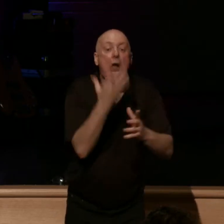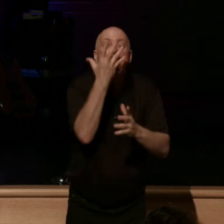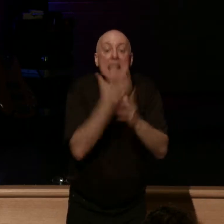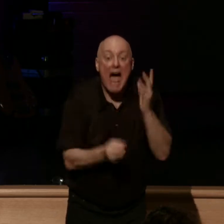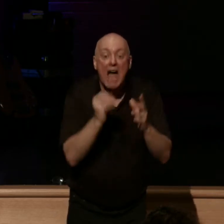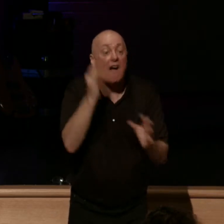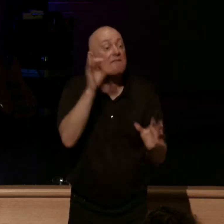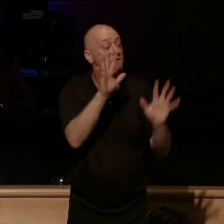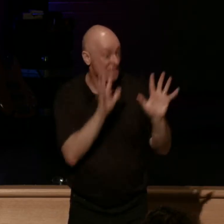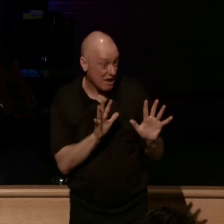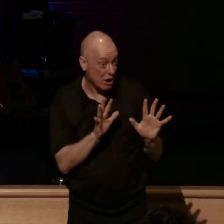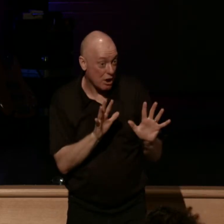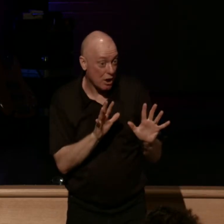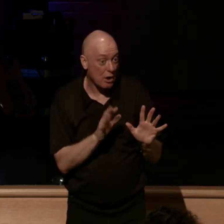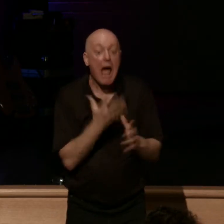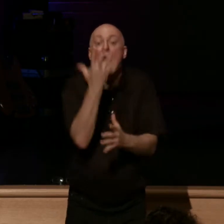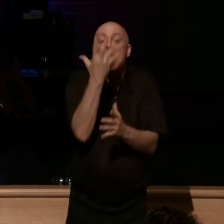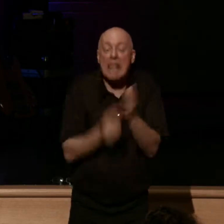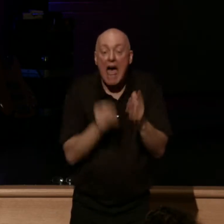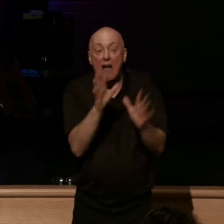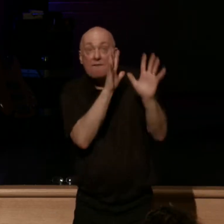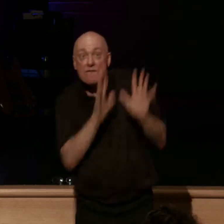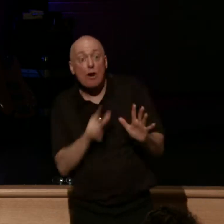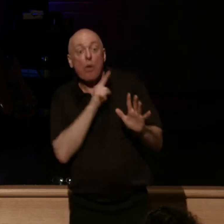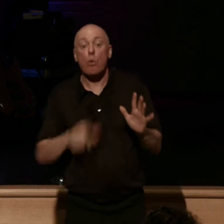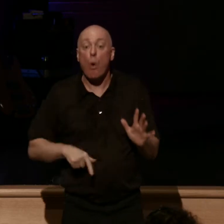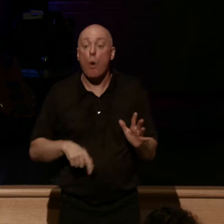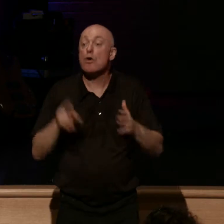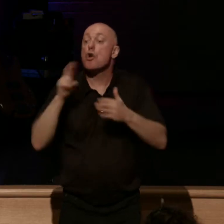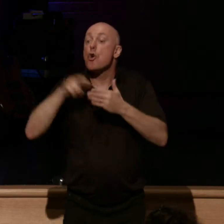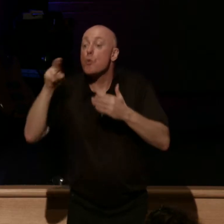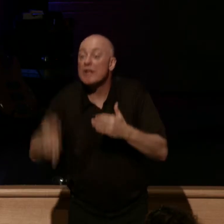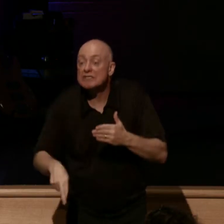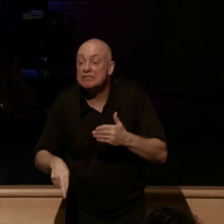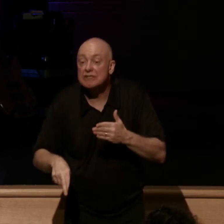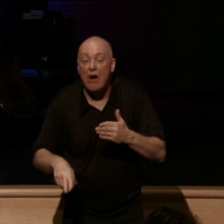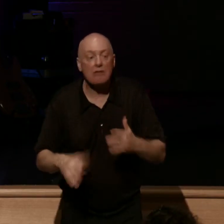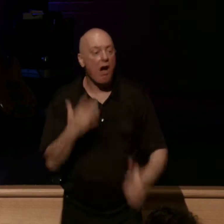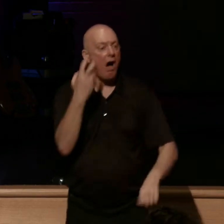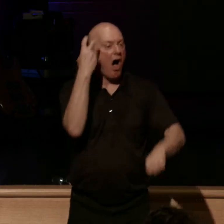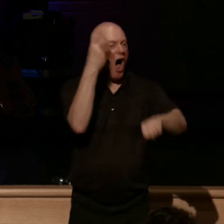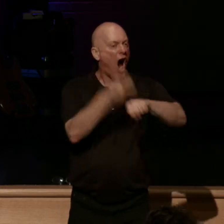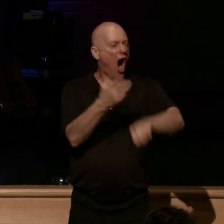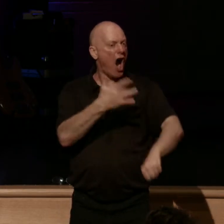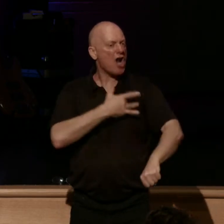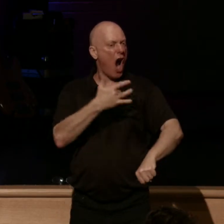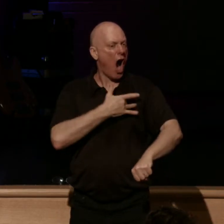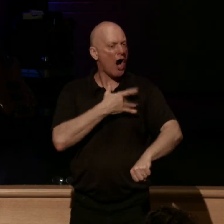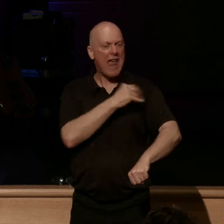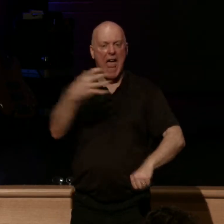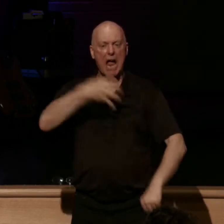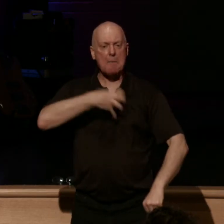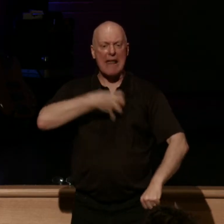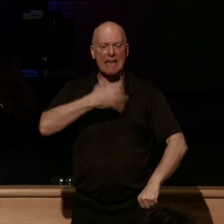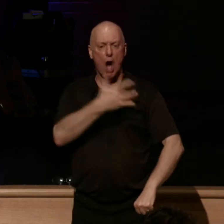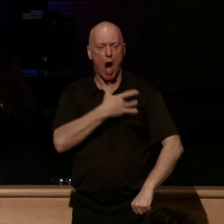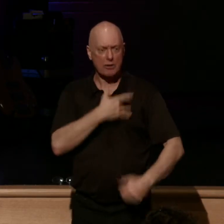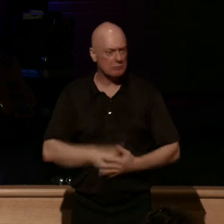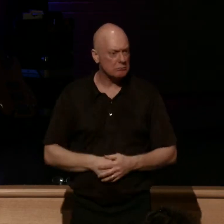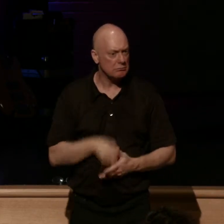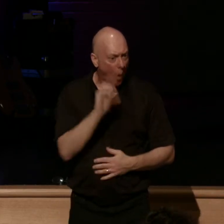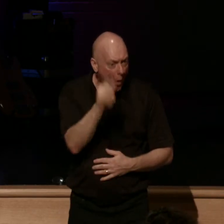fear, a lack of the fear of the Lord, which results in calloused hearts and complaining hearts.